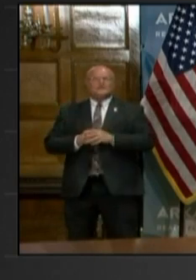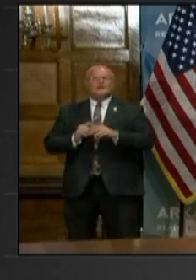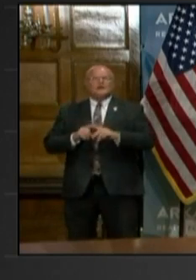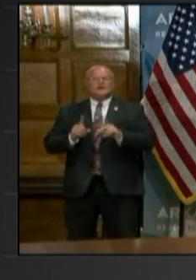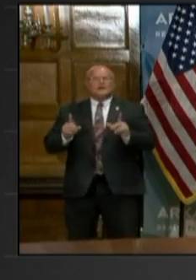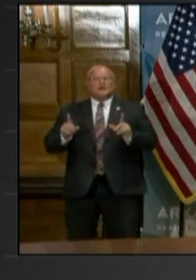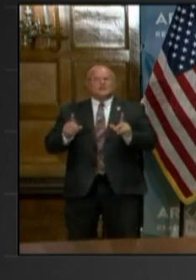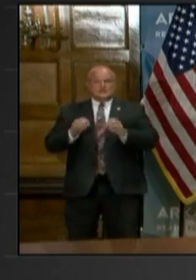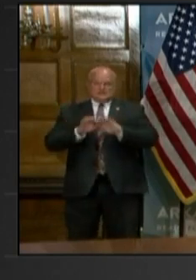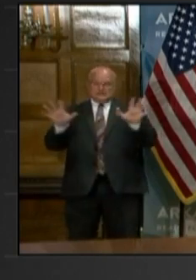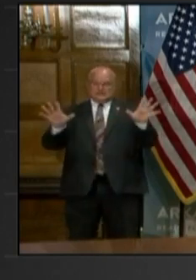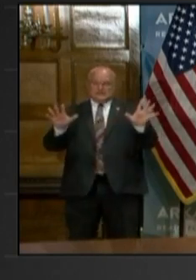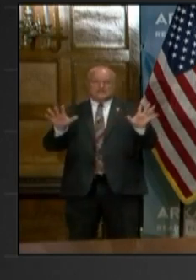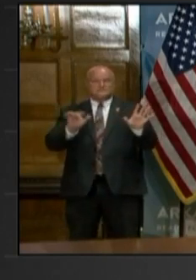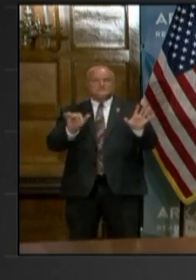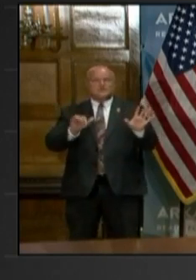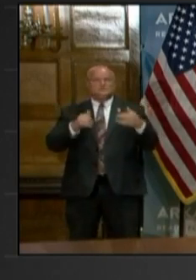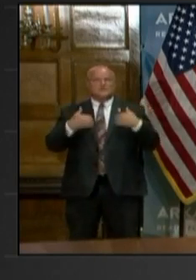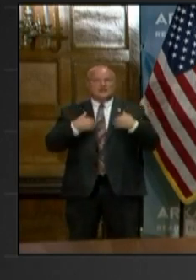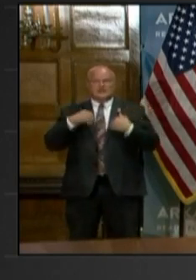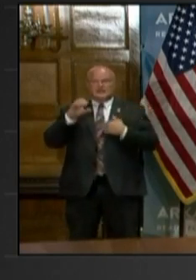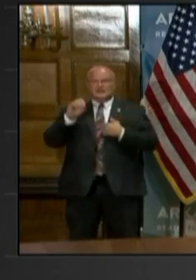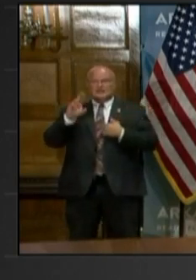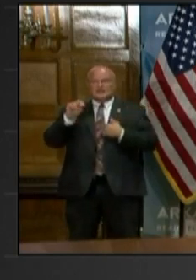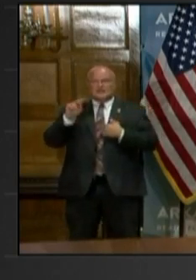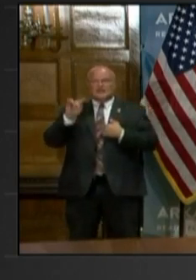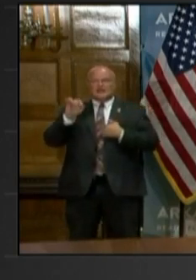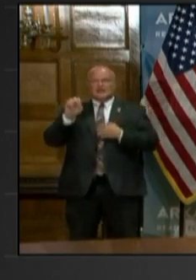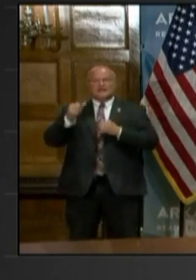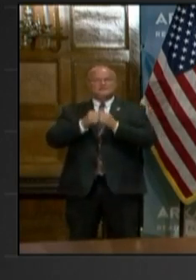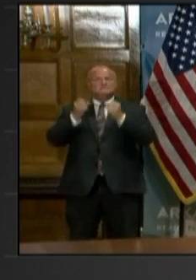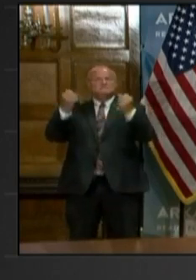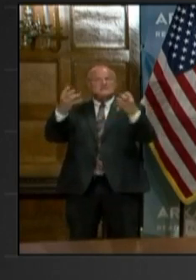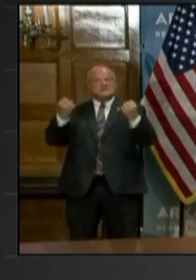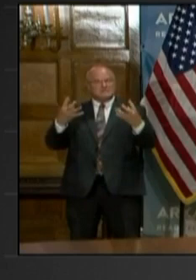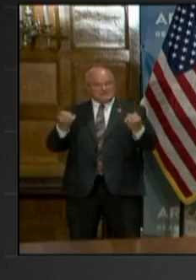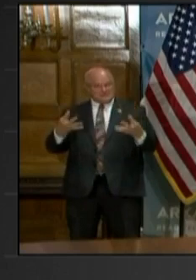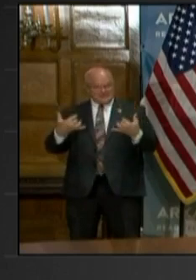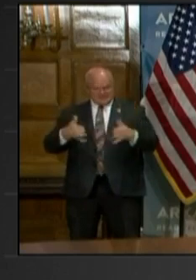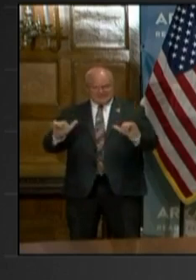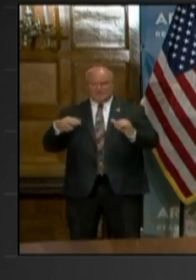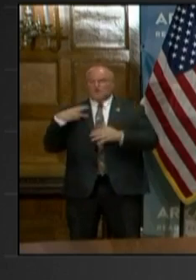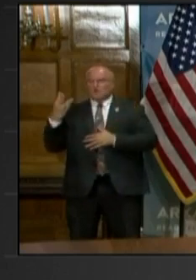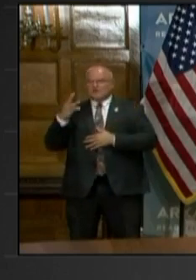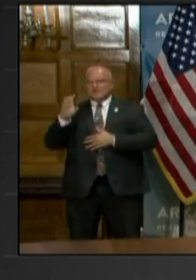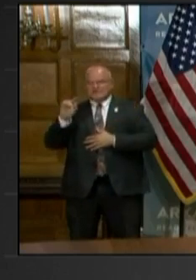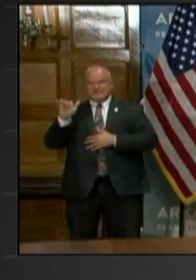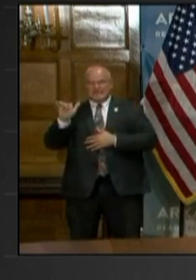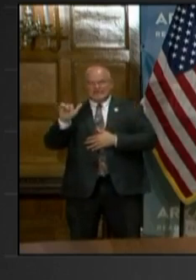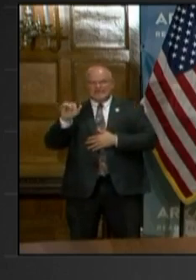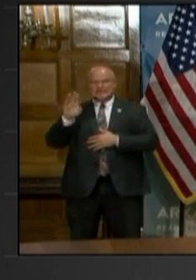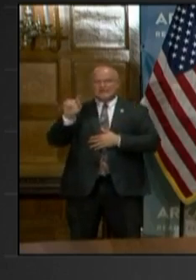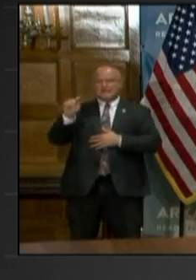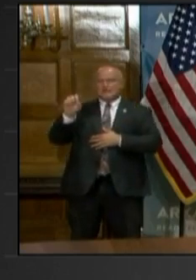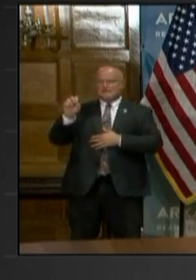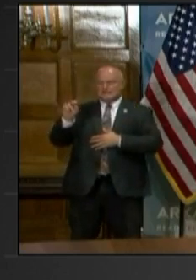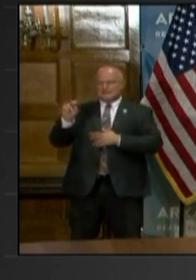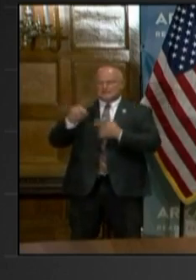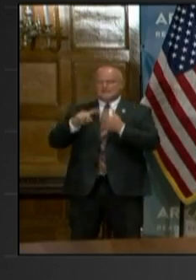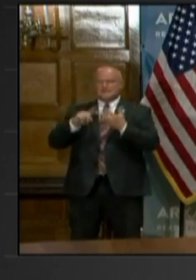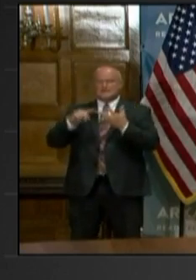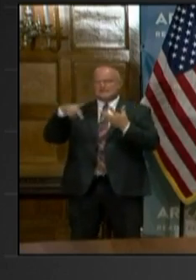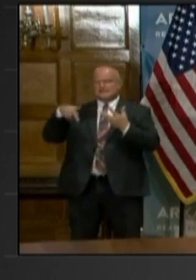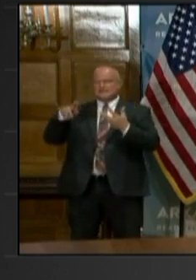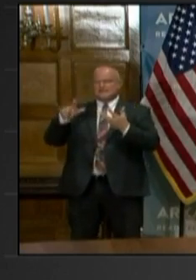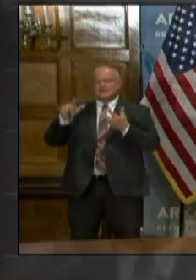But clearly we also have these counties with high numbers of cases, still Washington County, Benton County, and Pulaski County.